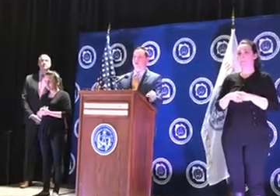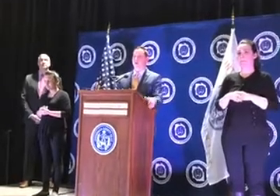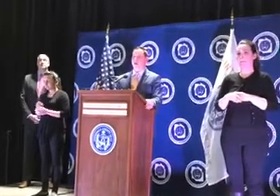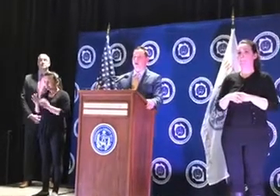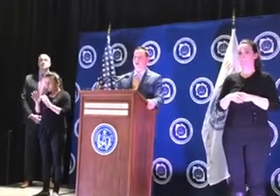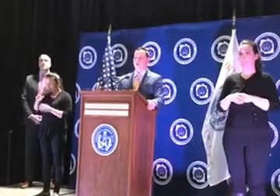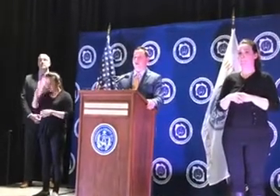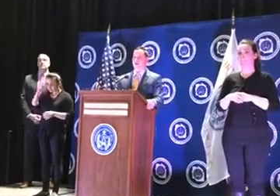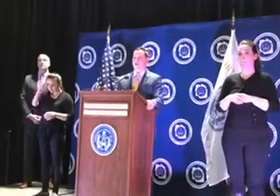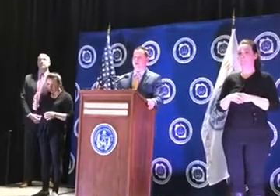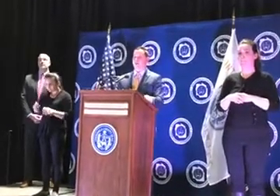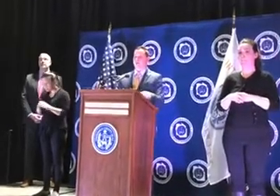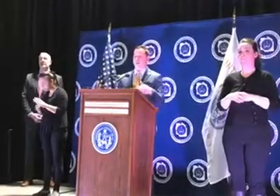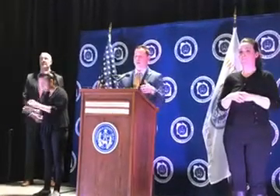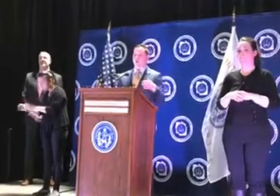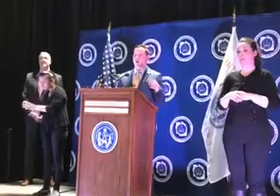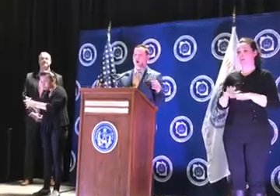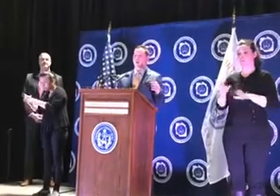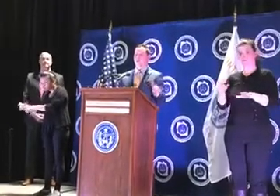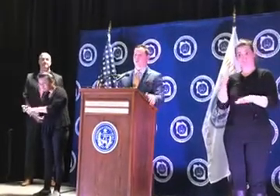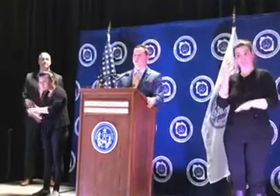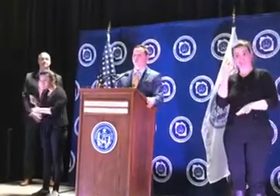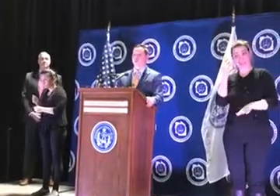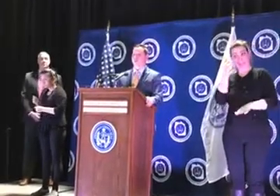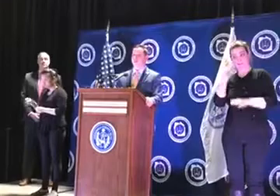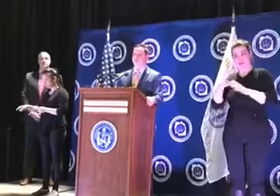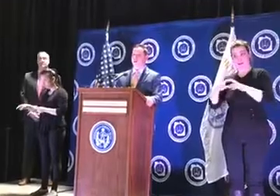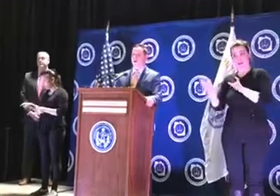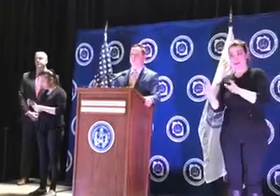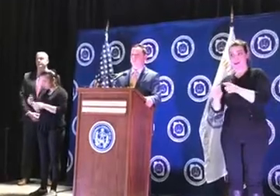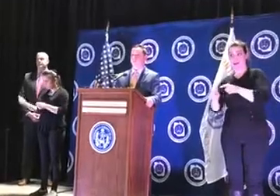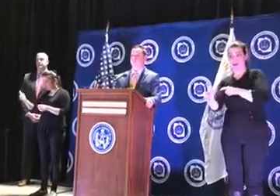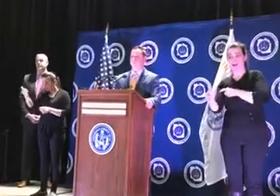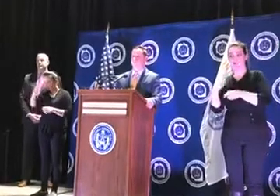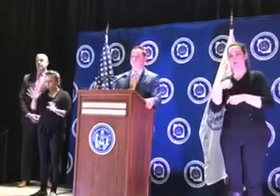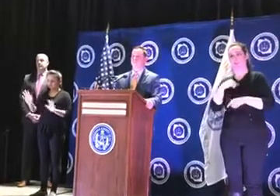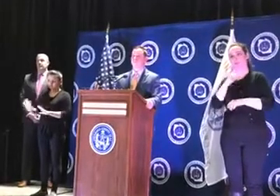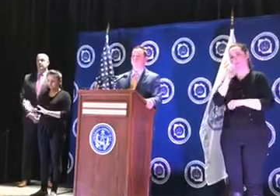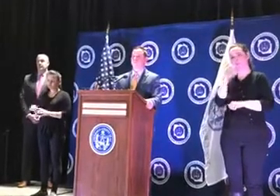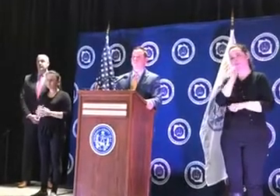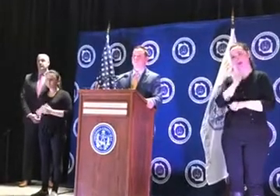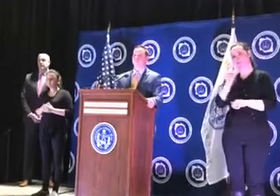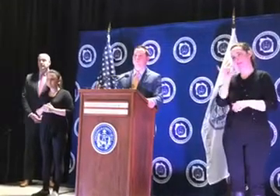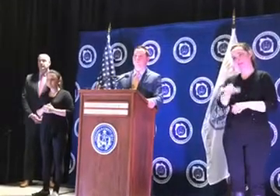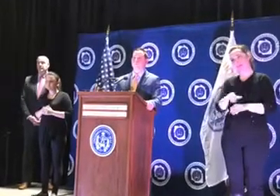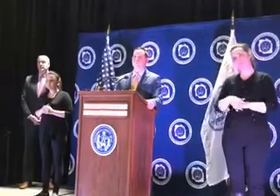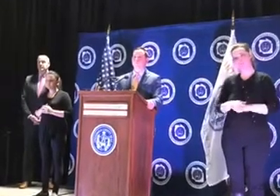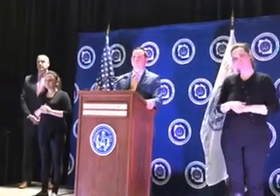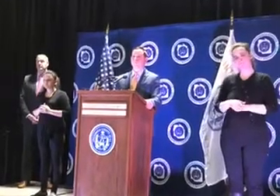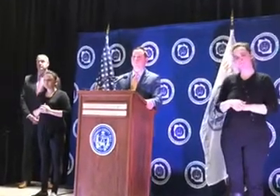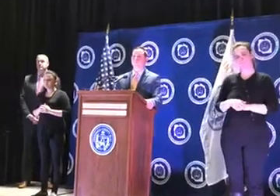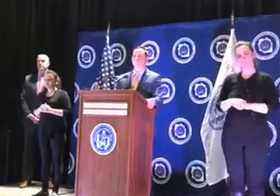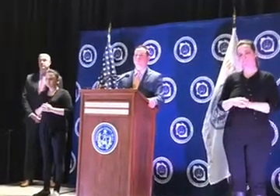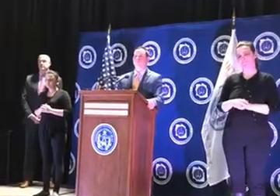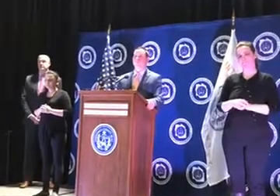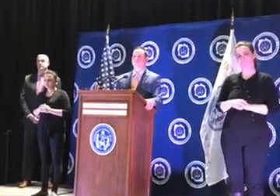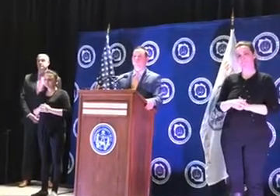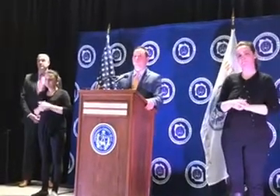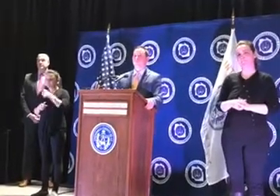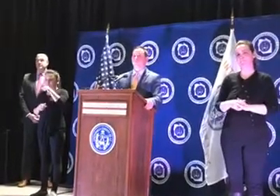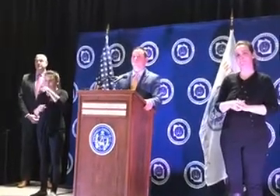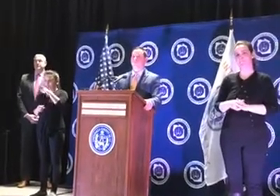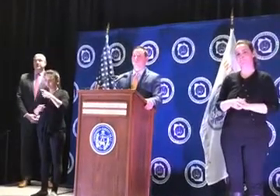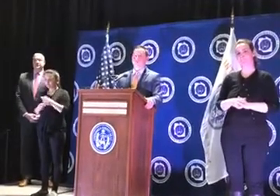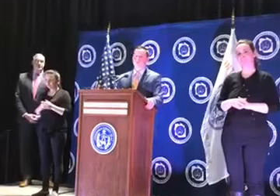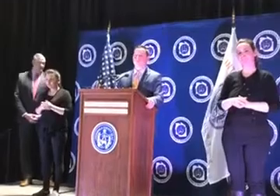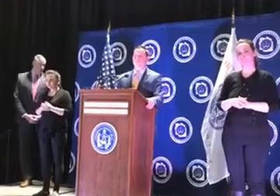isolation that's not going to respect the law. That's what it is at this point, the law. We're hearing from people who say they're waiting a week for their